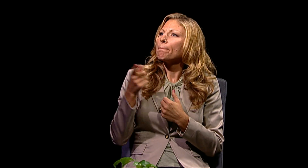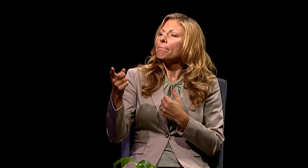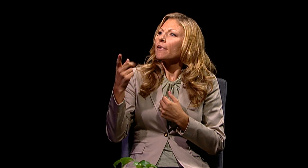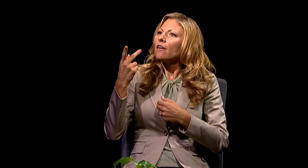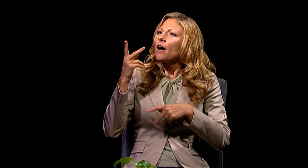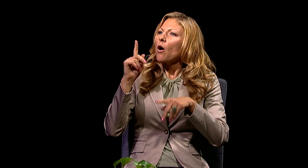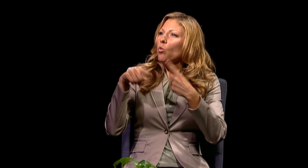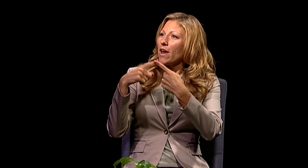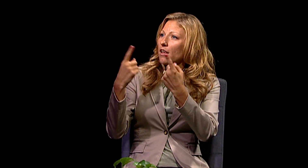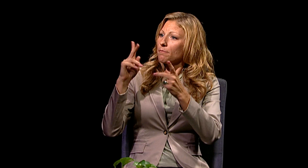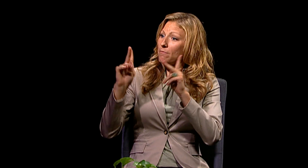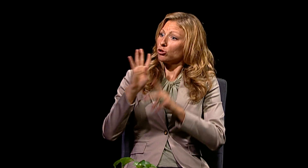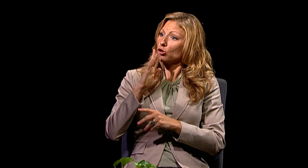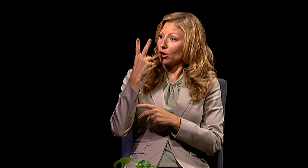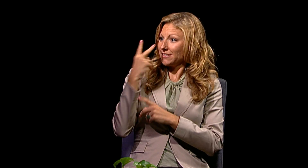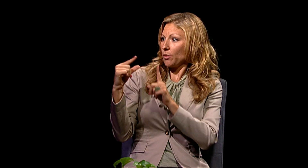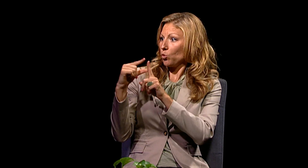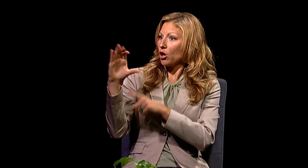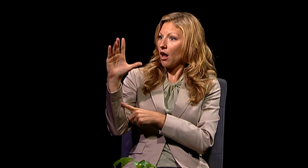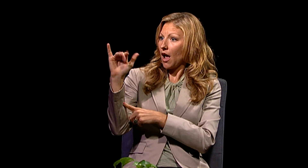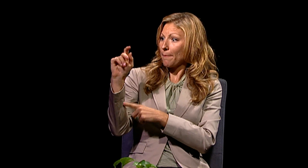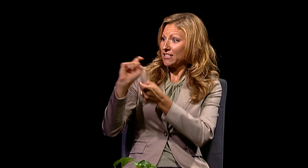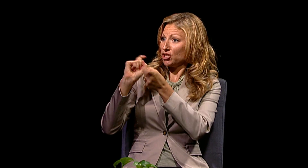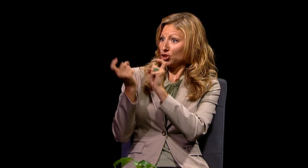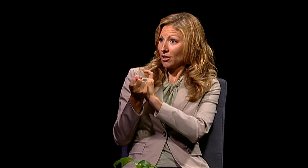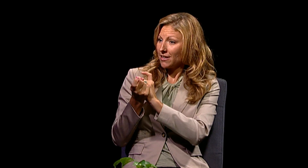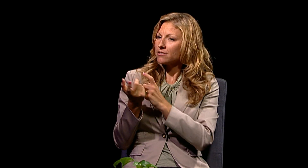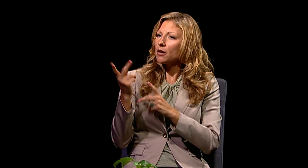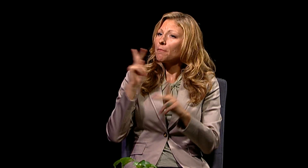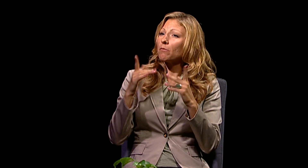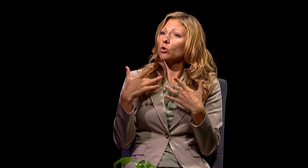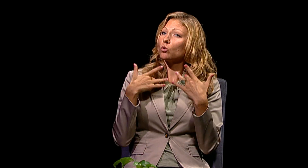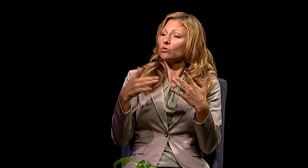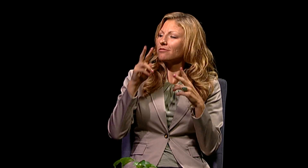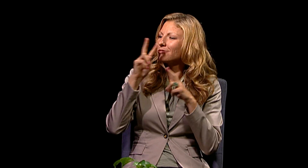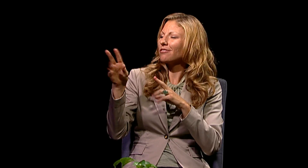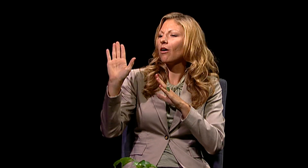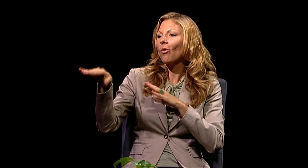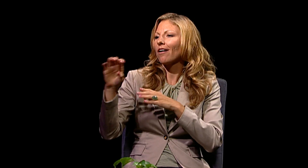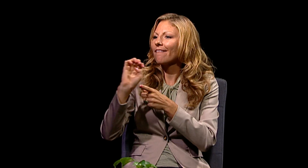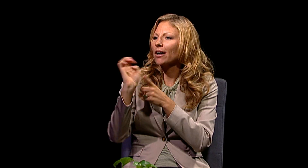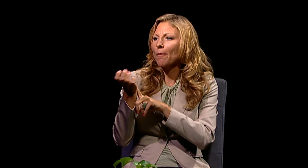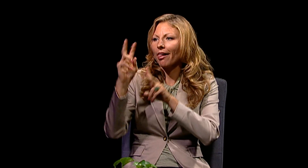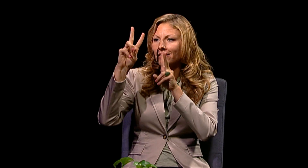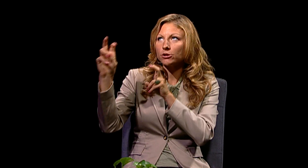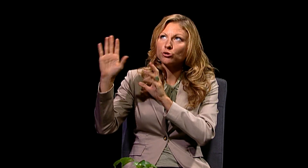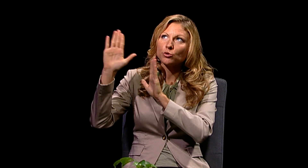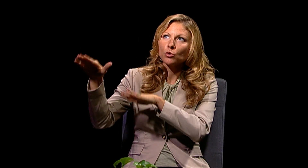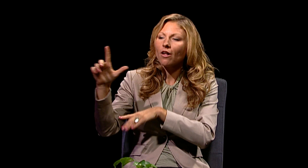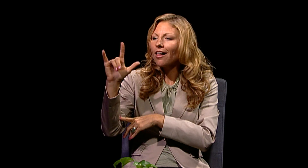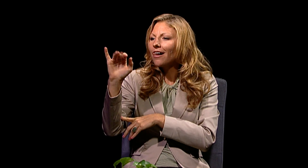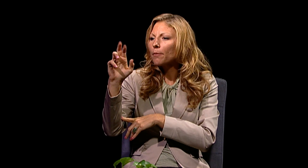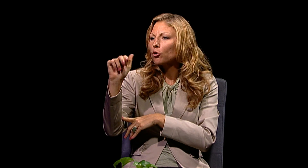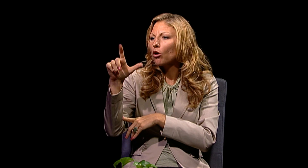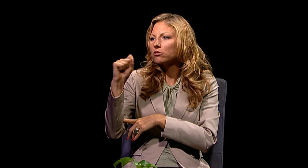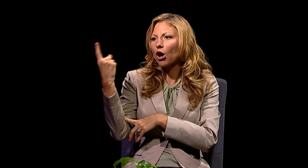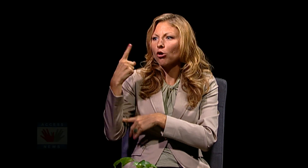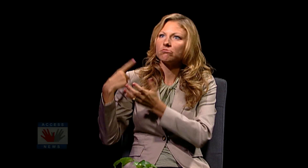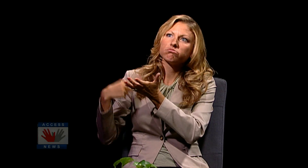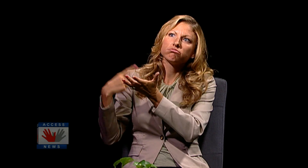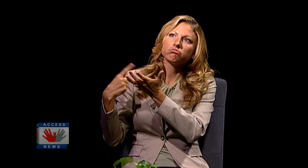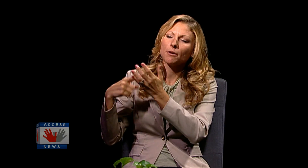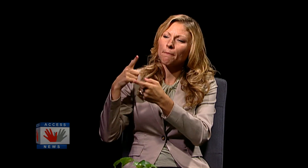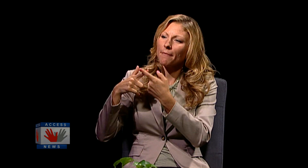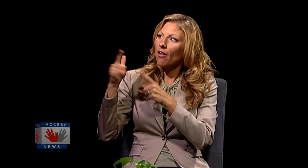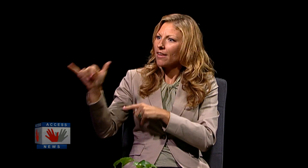Thank you for clarifying that. Now, when people see the word climate change, I think they tend to think that it's